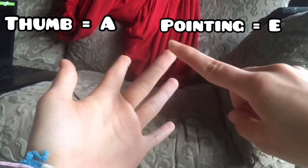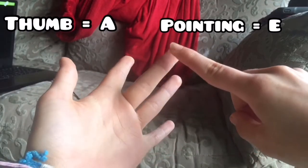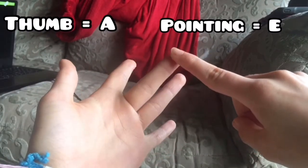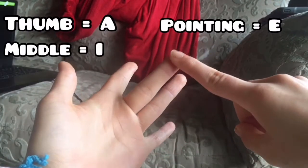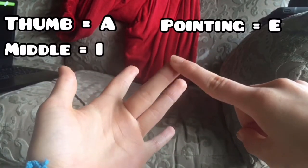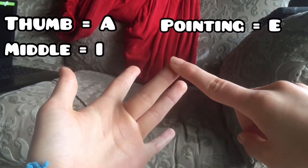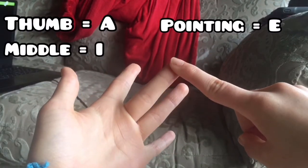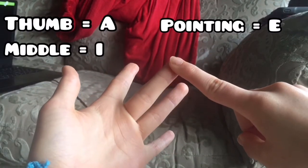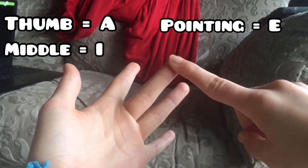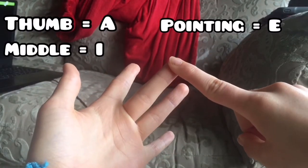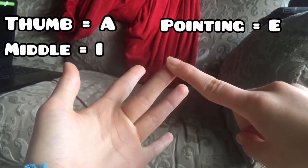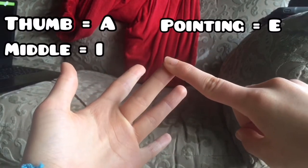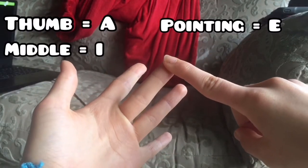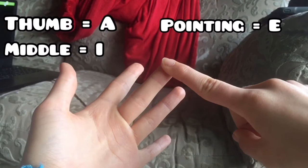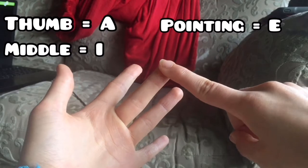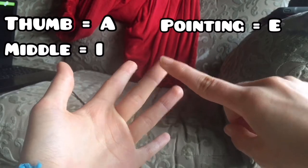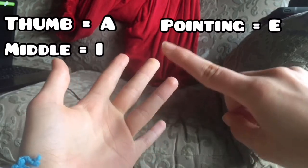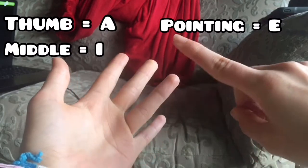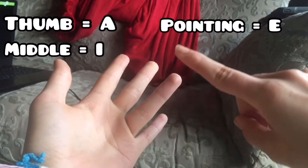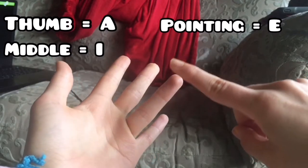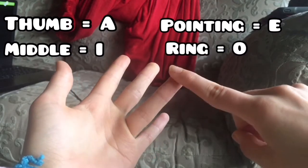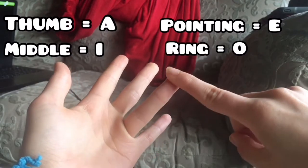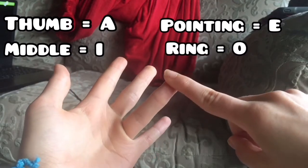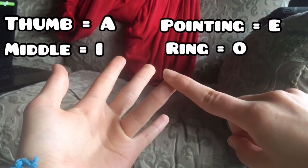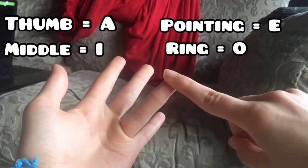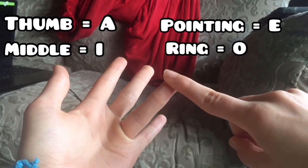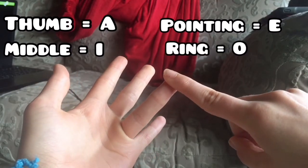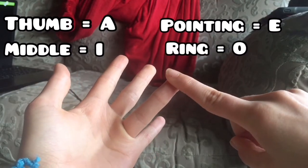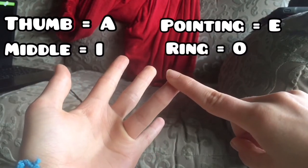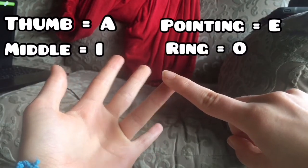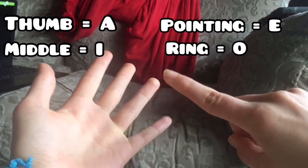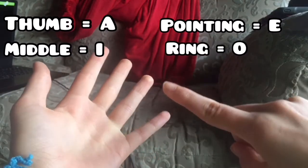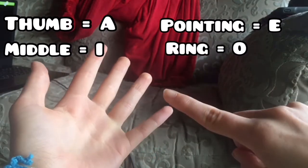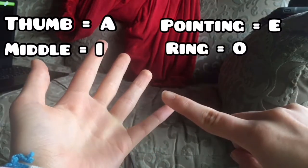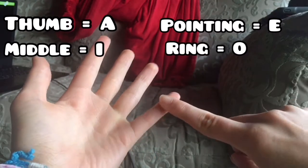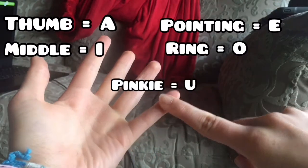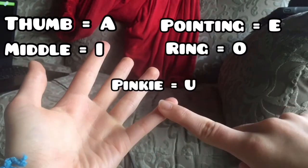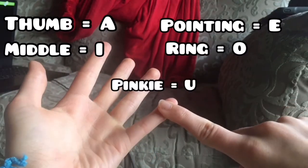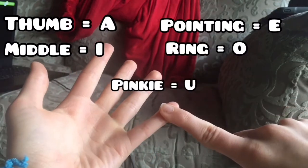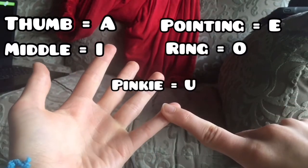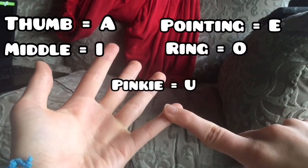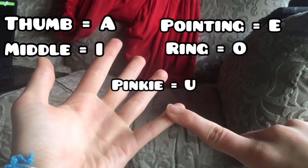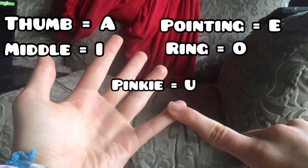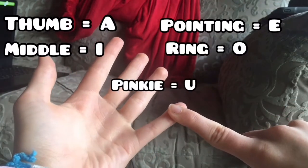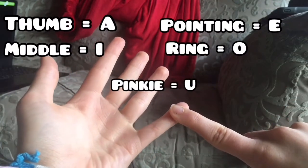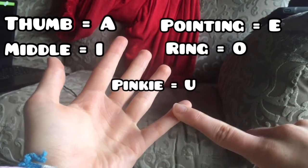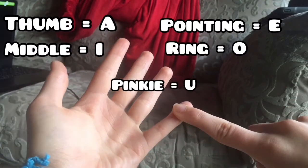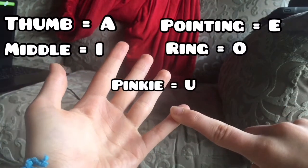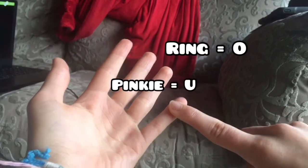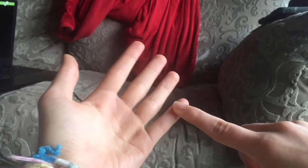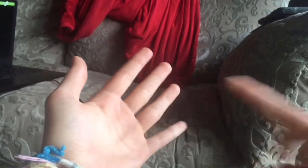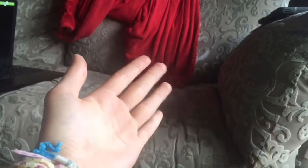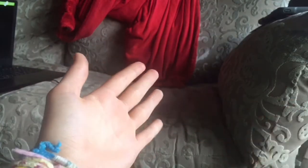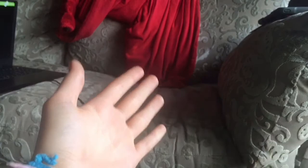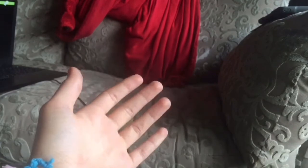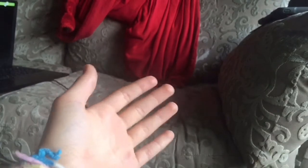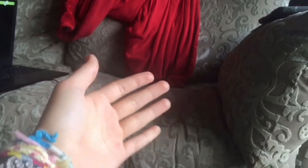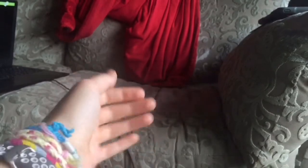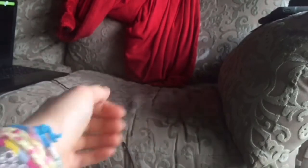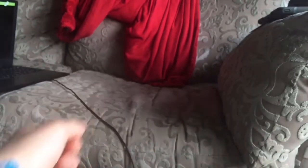middle finger for I, your ring finger for O, and your pinky finger for U. And another one people get